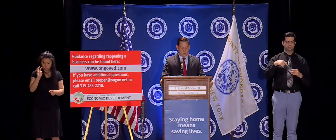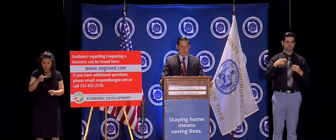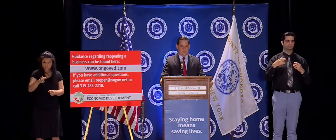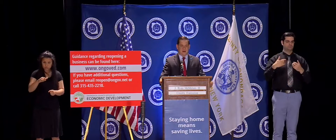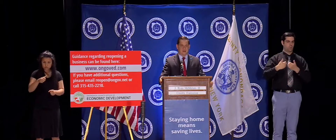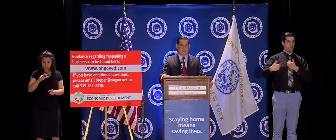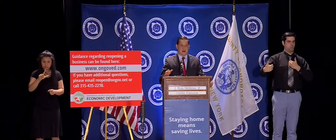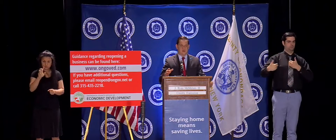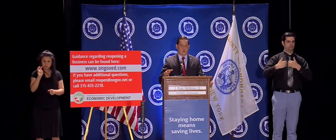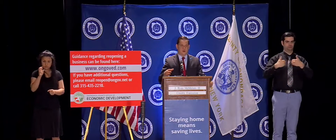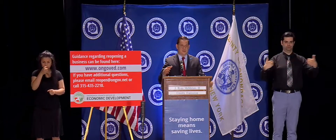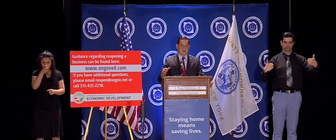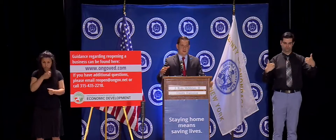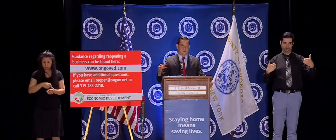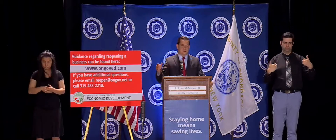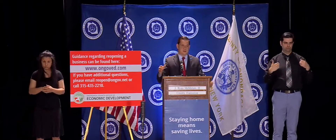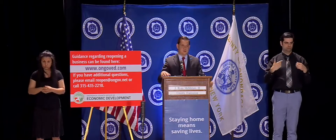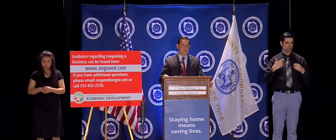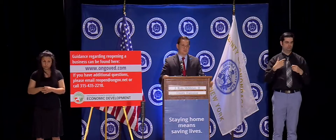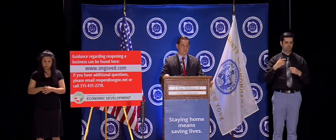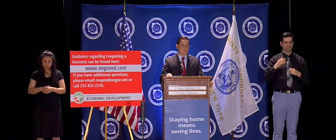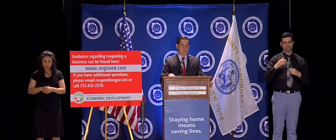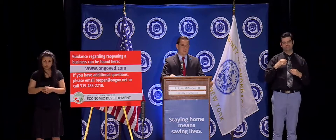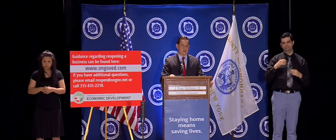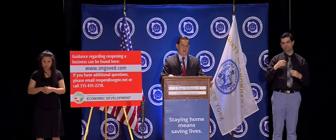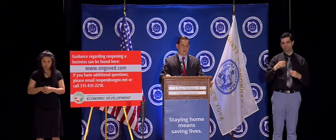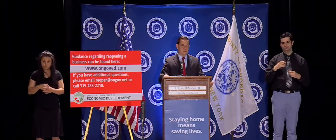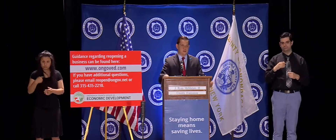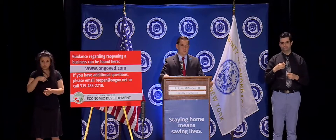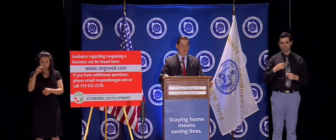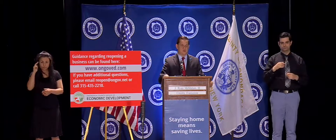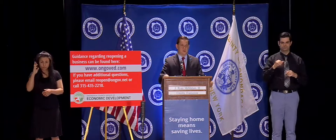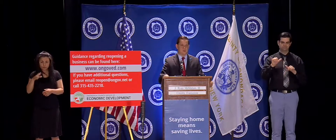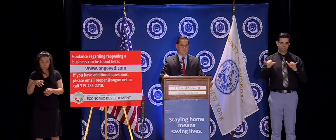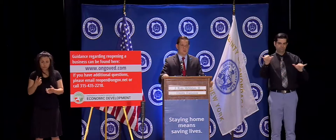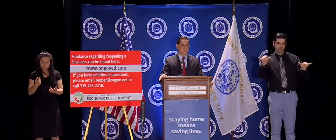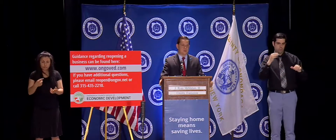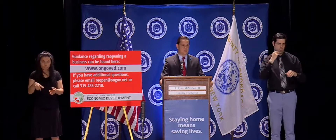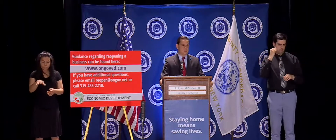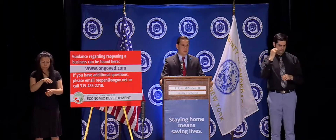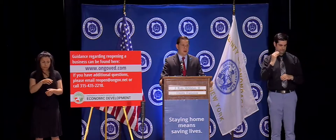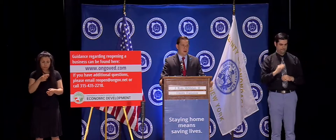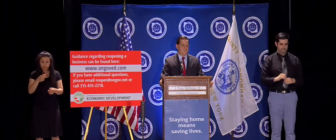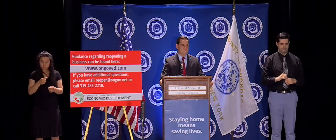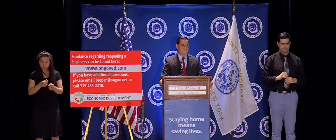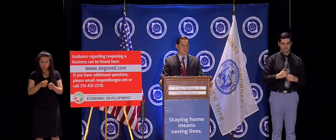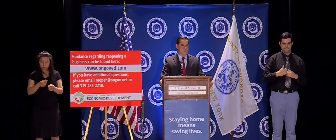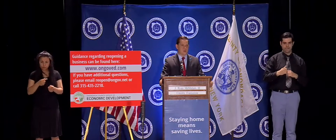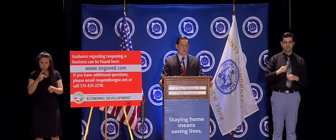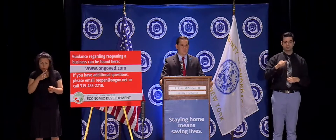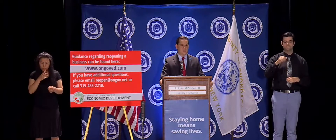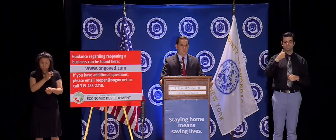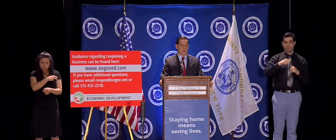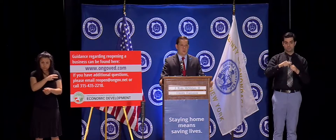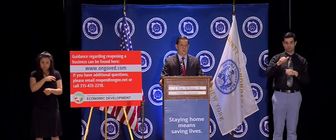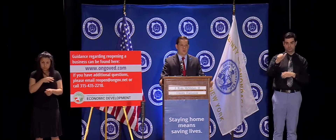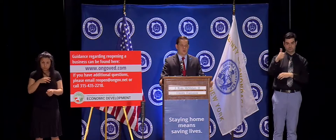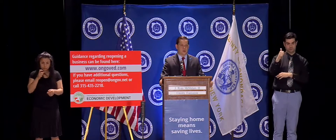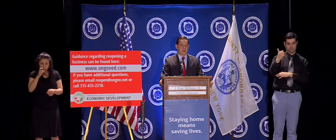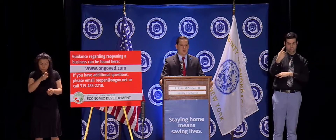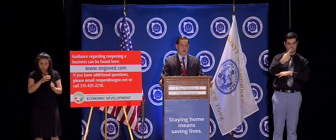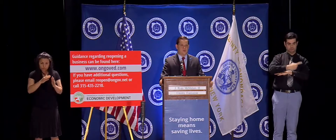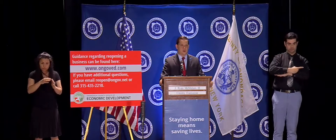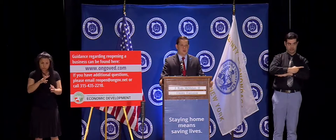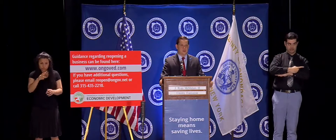Again, we went through how you get out of quarantine and isolation. 10 days, improved symptoms, and 3 days no